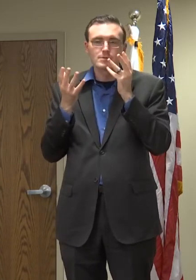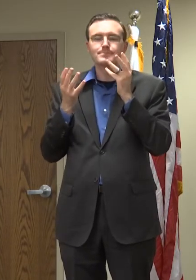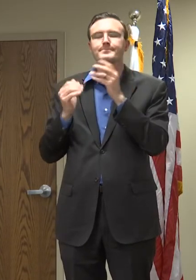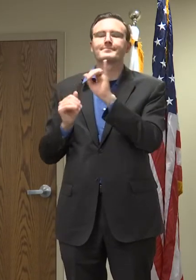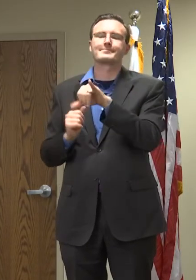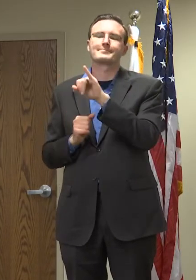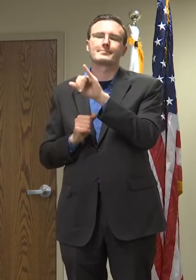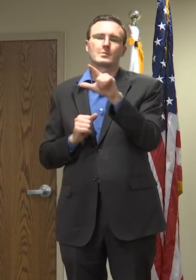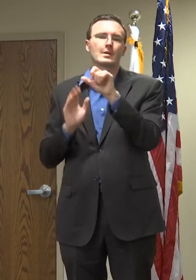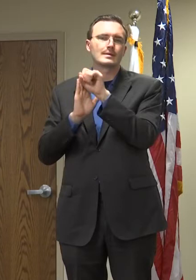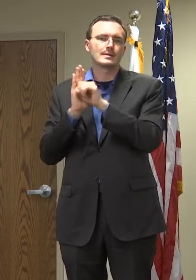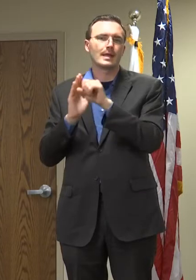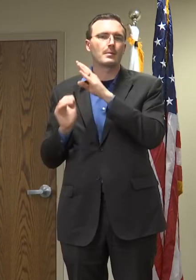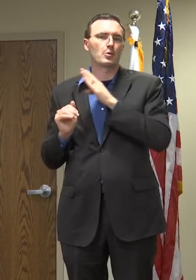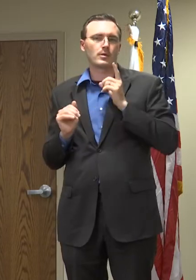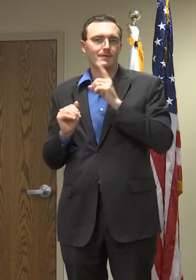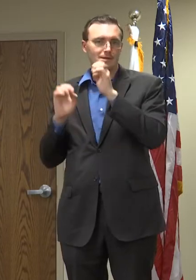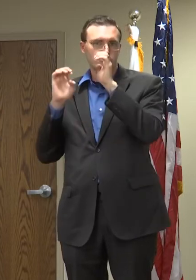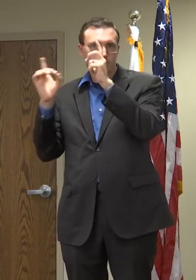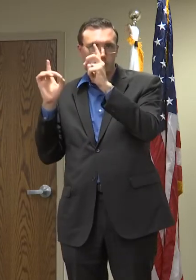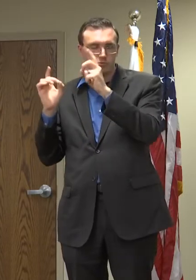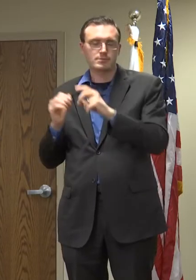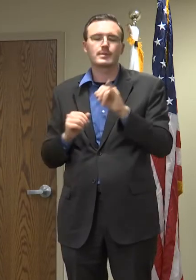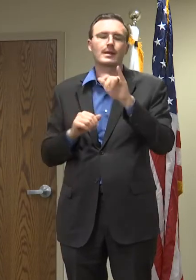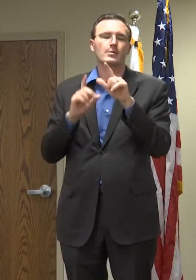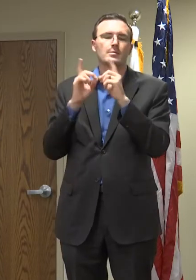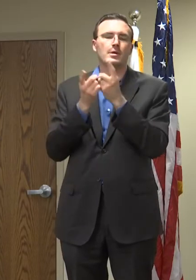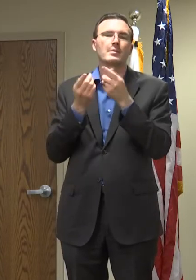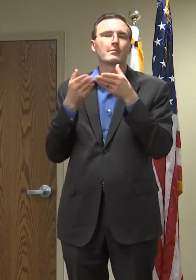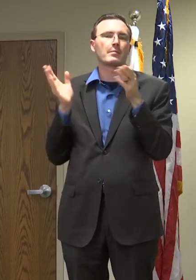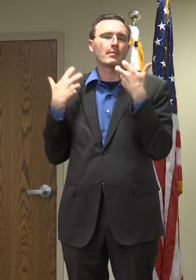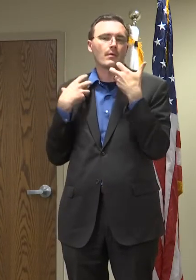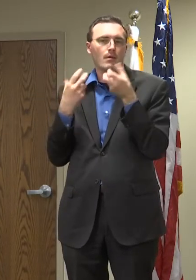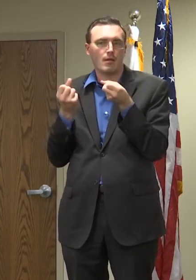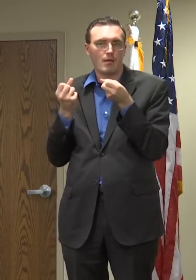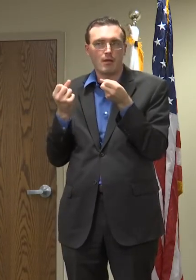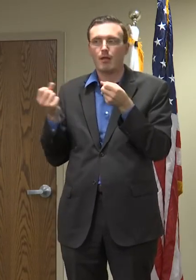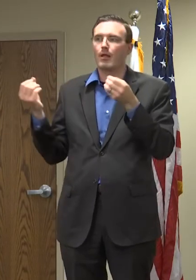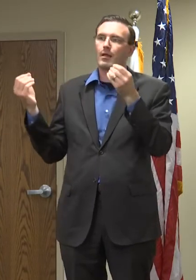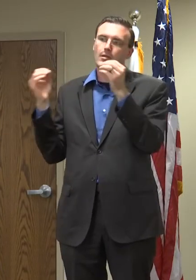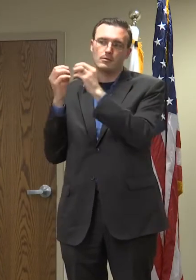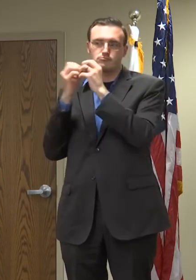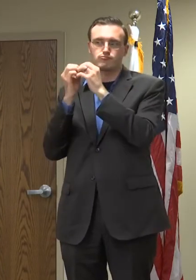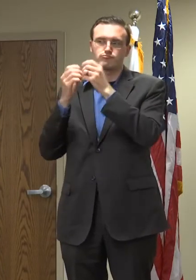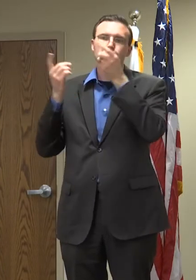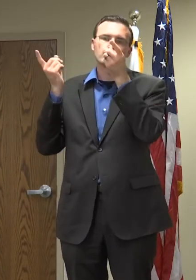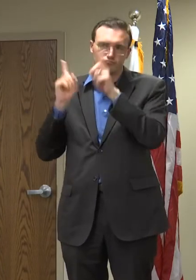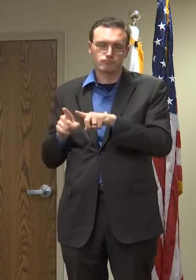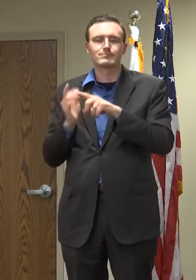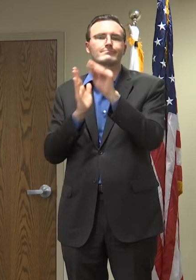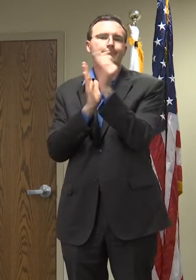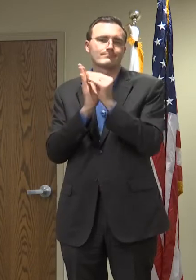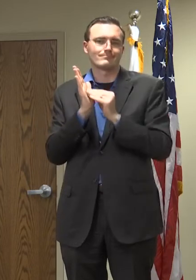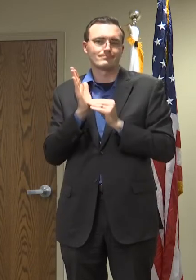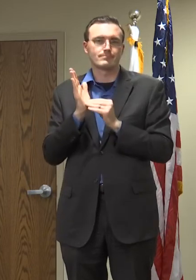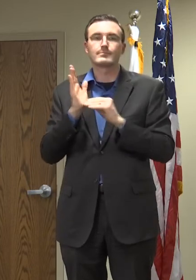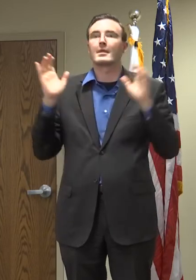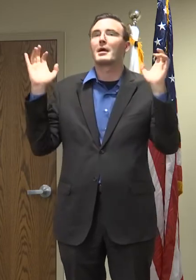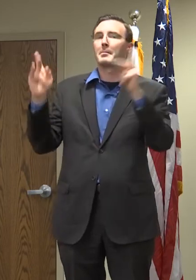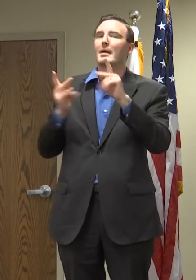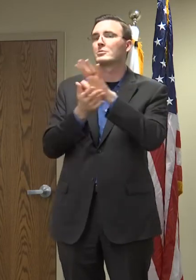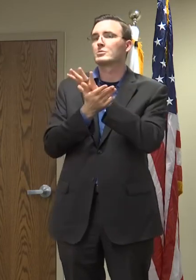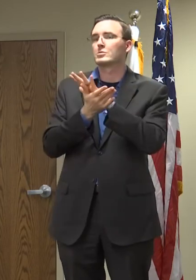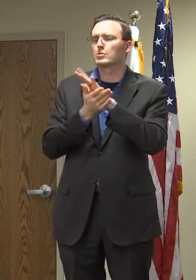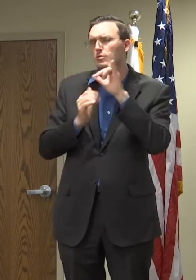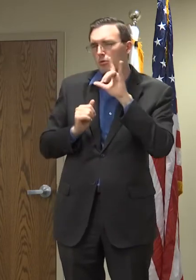both the Illinois State Board of Education and the Illinois Department of Public Health for return to classroom instruction in the fall. There are things that are going